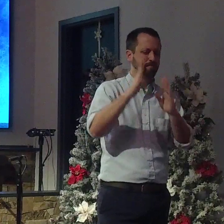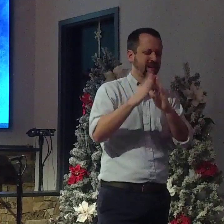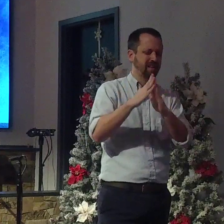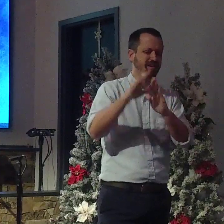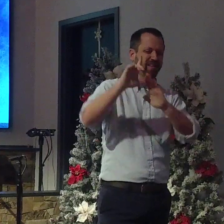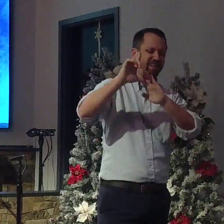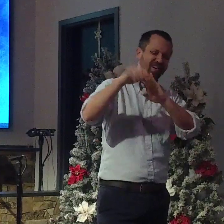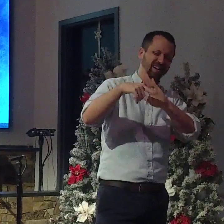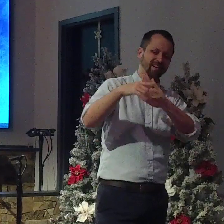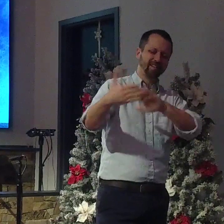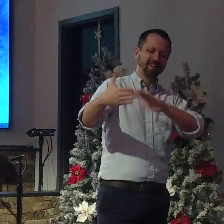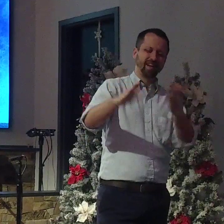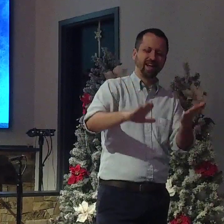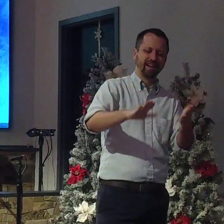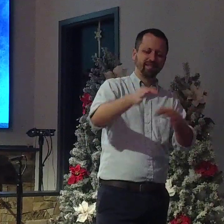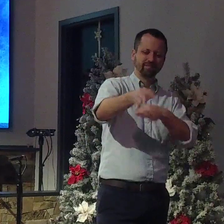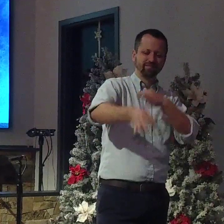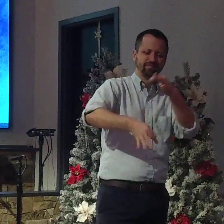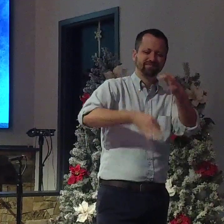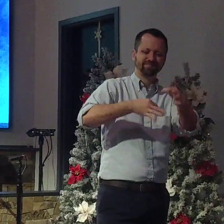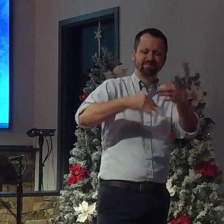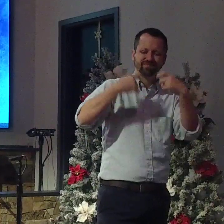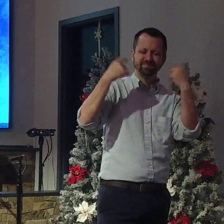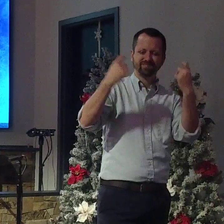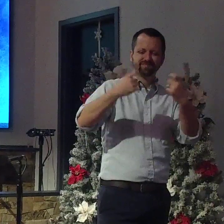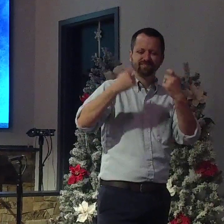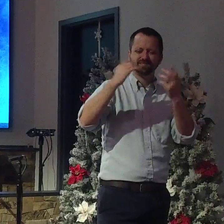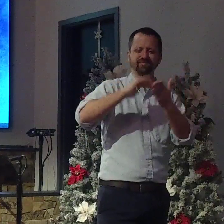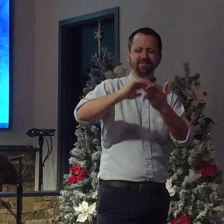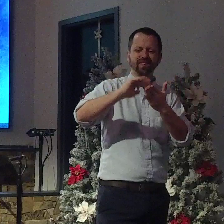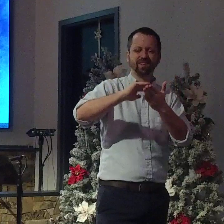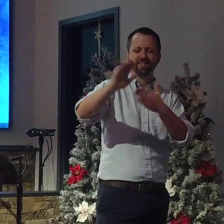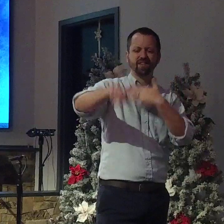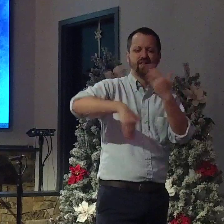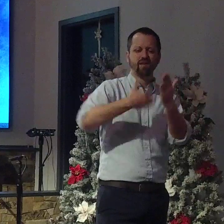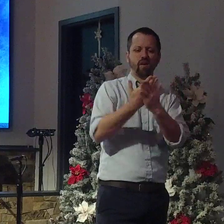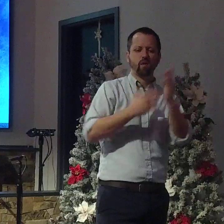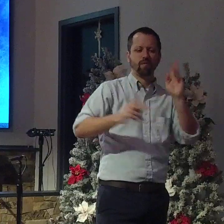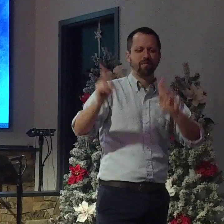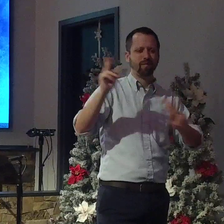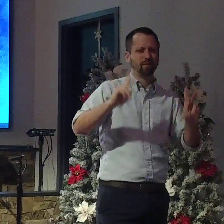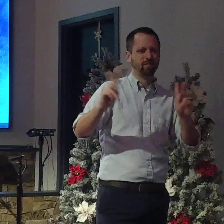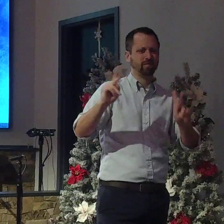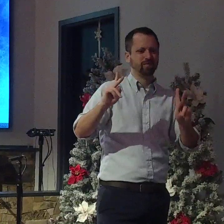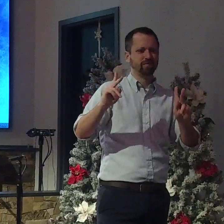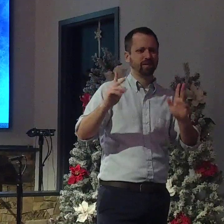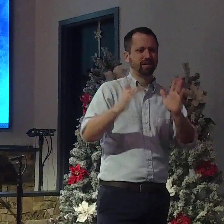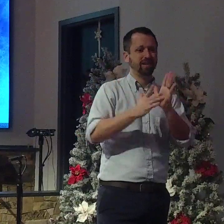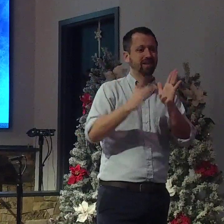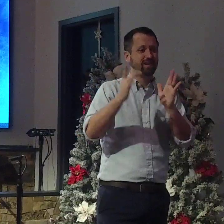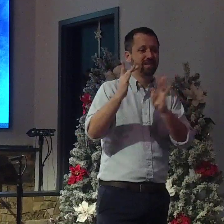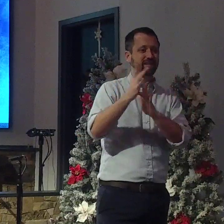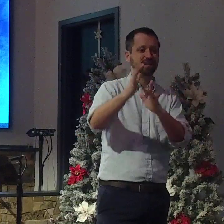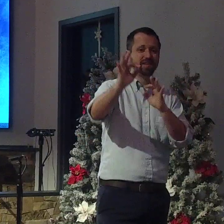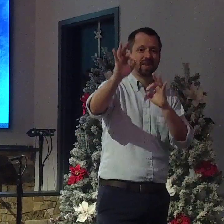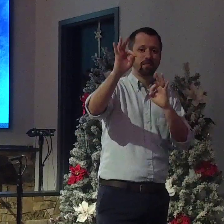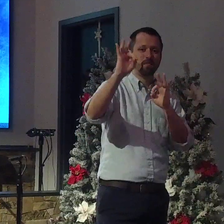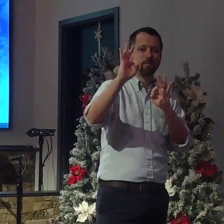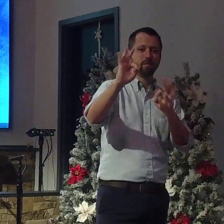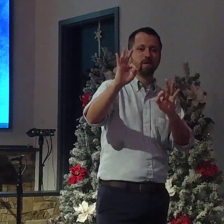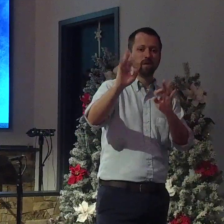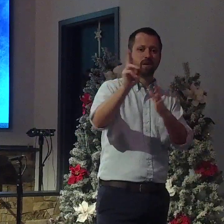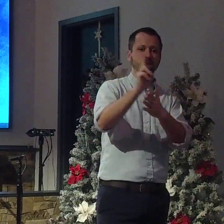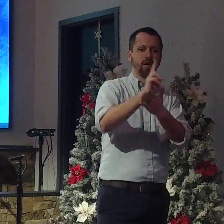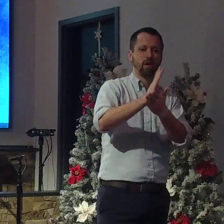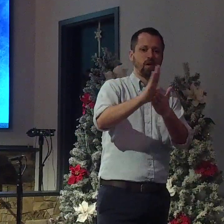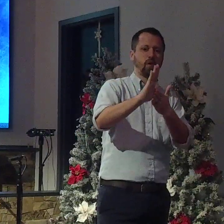Amen? God had a plan, and God gave us the good news through what we call the gospel. In the early